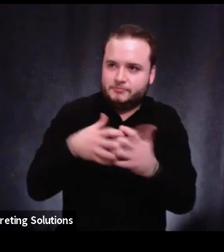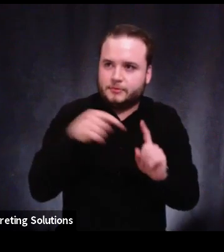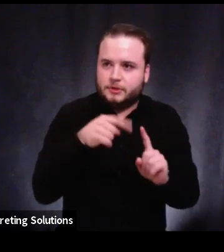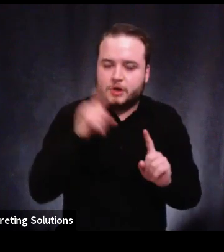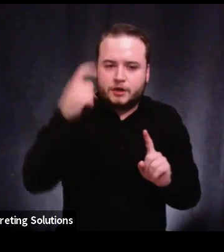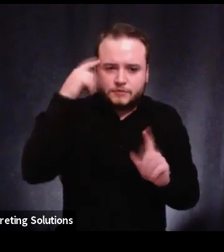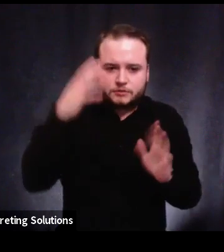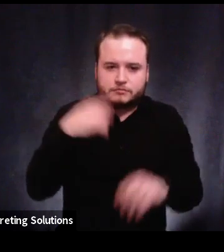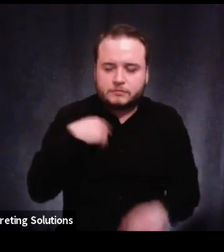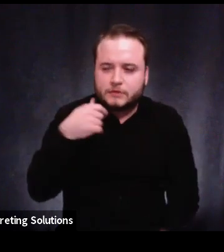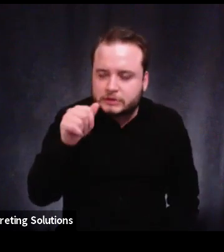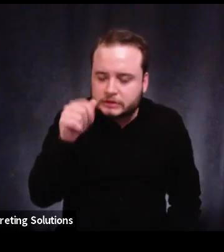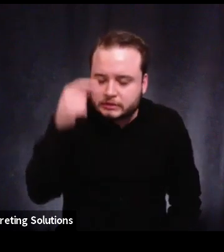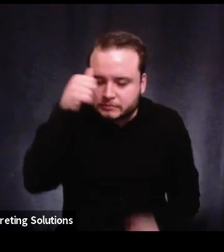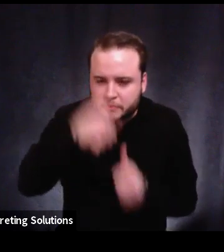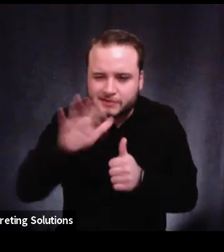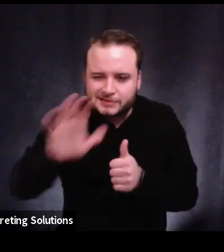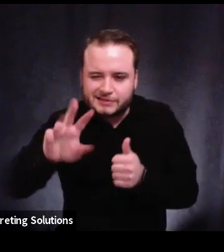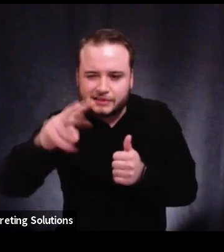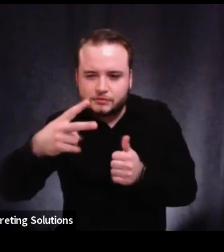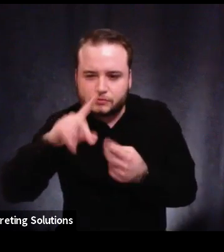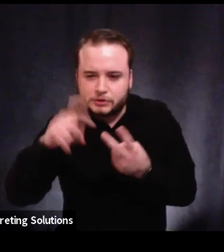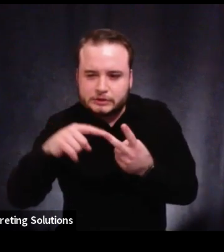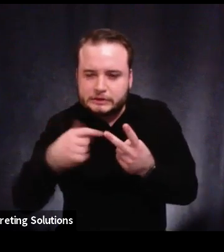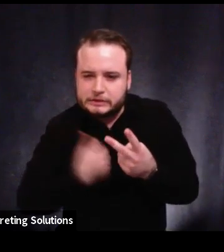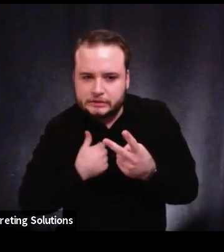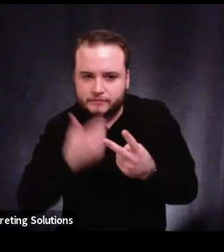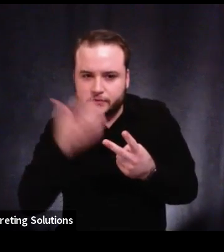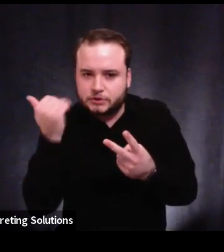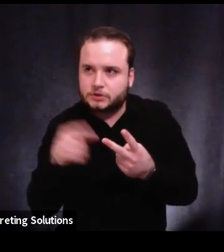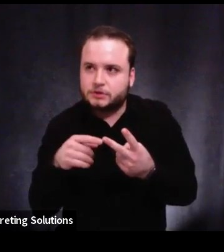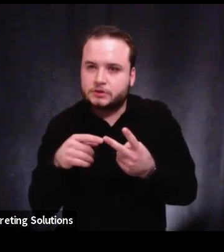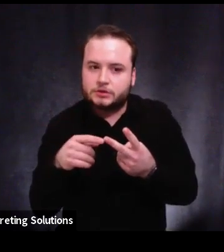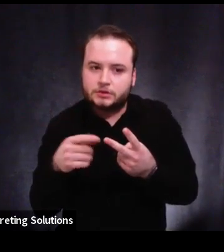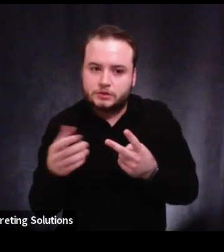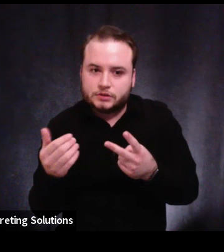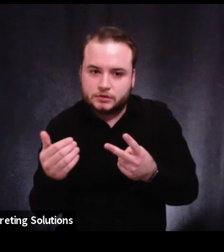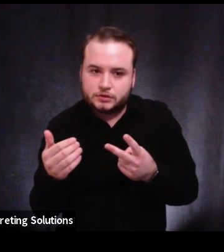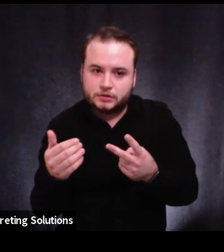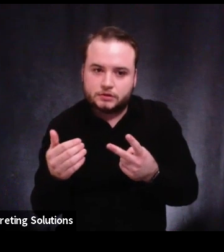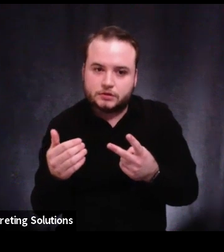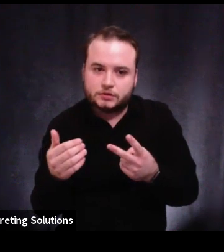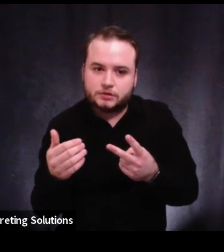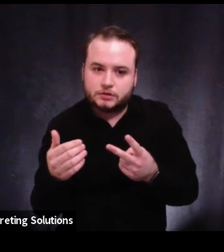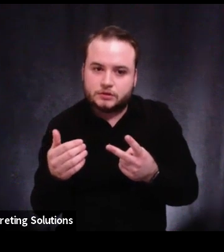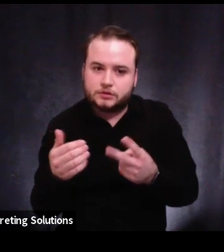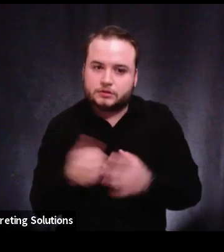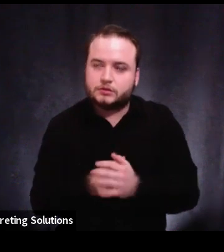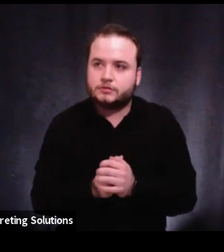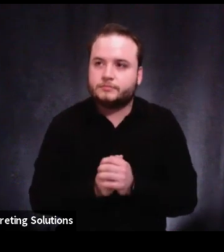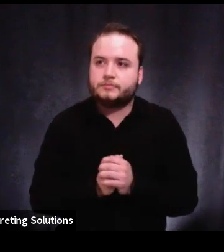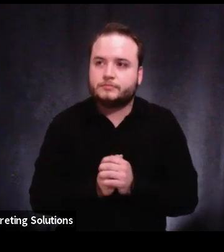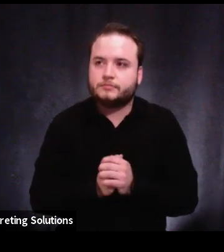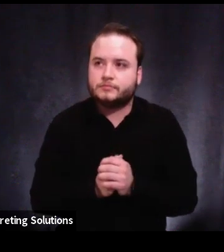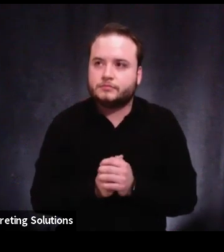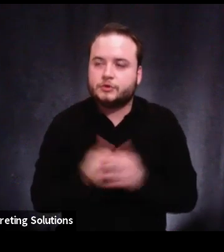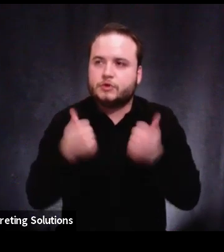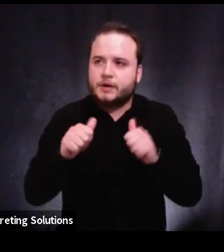the limitation section was not particularly clear. What we're trying to say is, if the